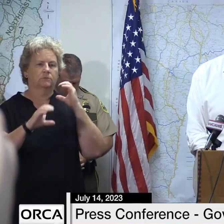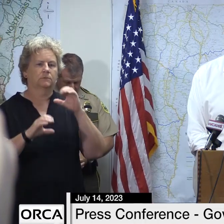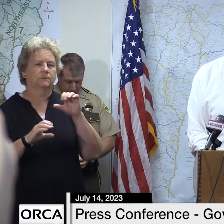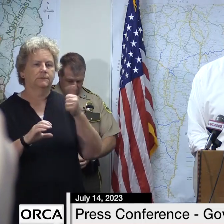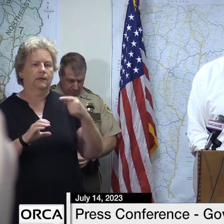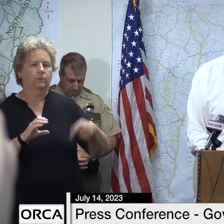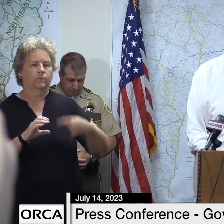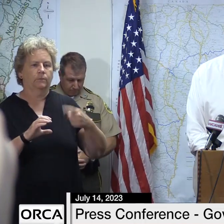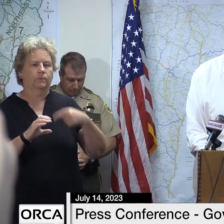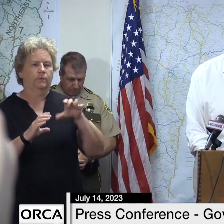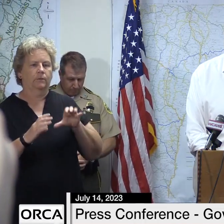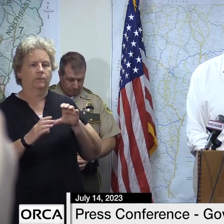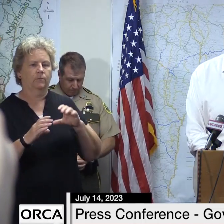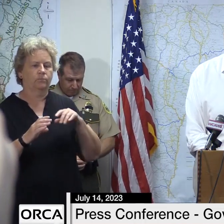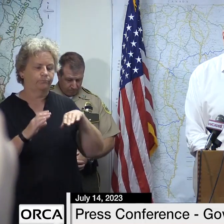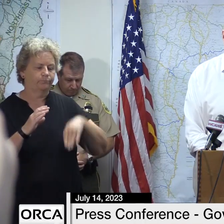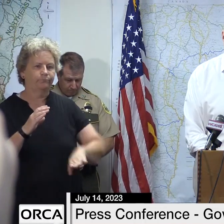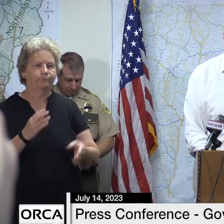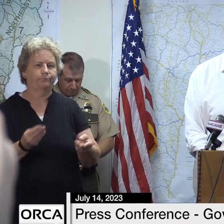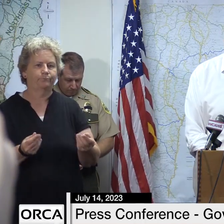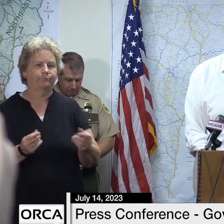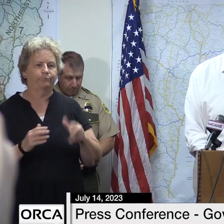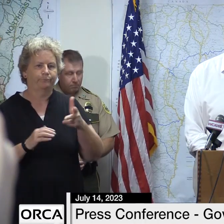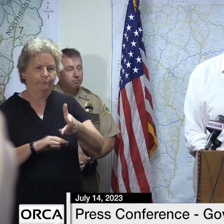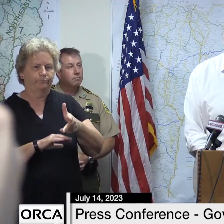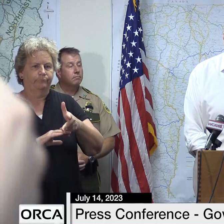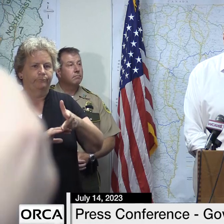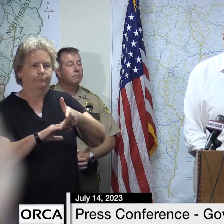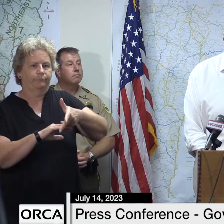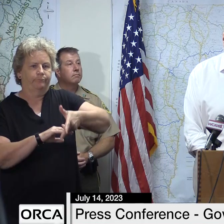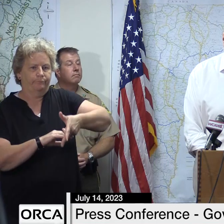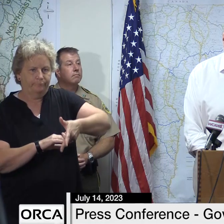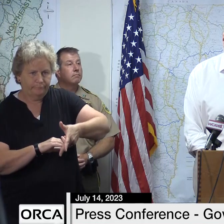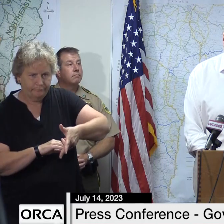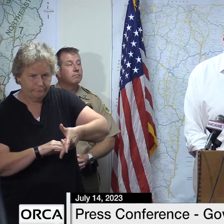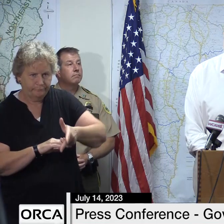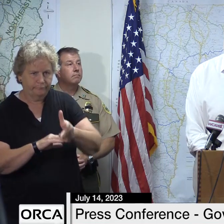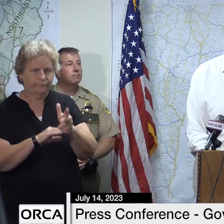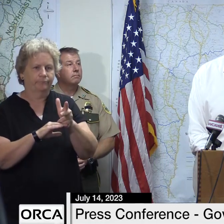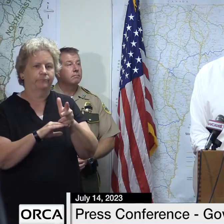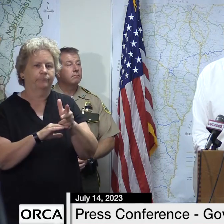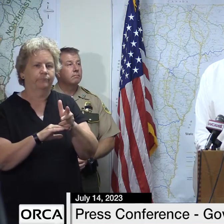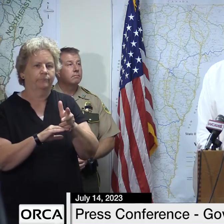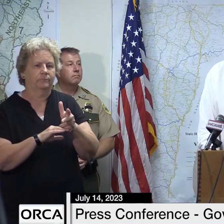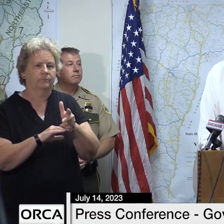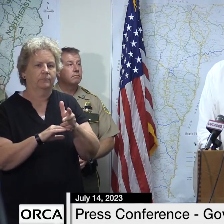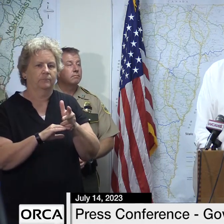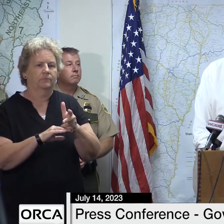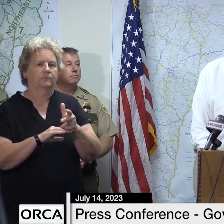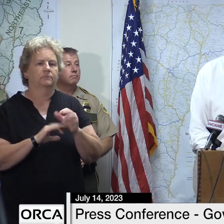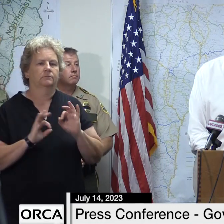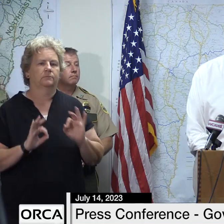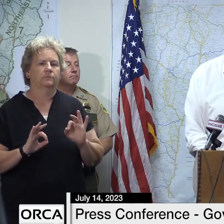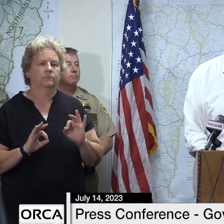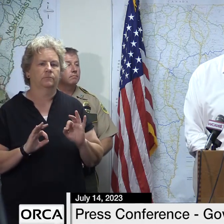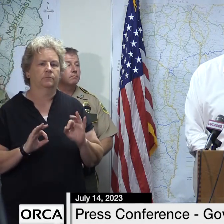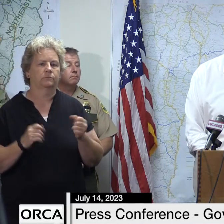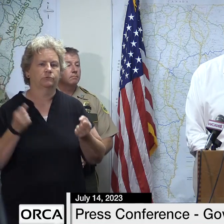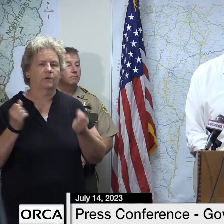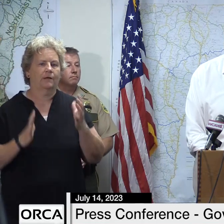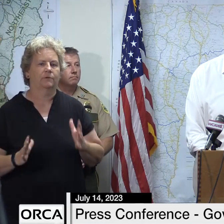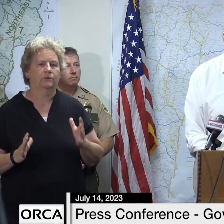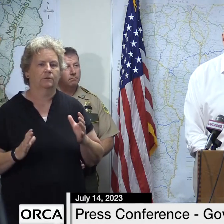up and the truck stopped dead in its tracks. I'm pleased to report that after the driver was evaluated at a local